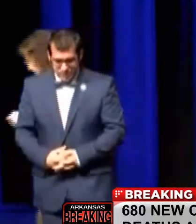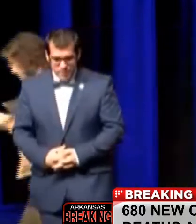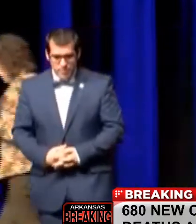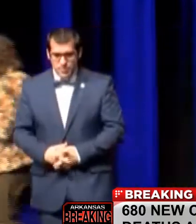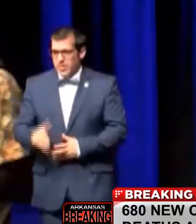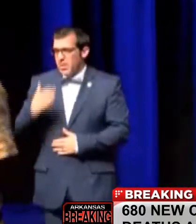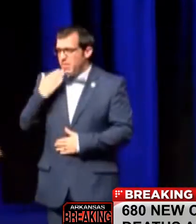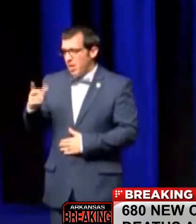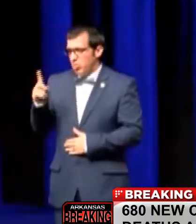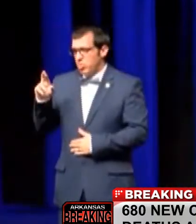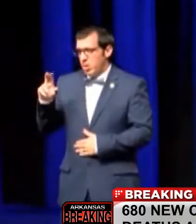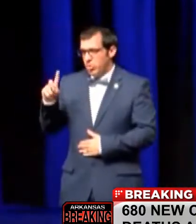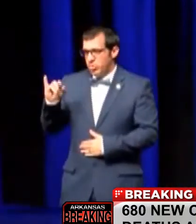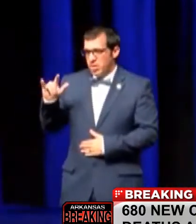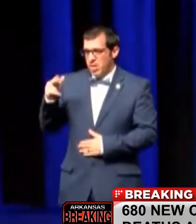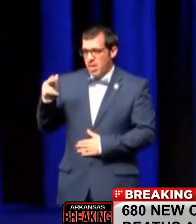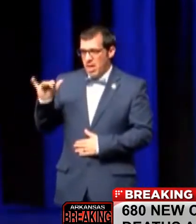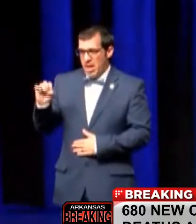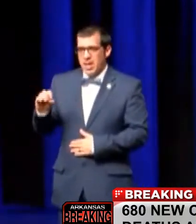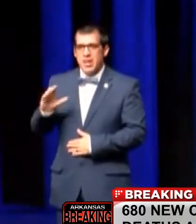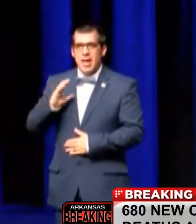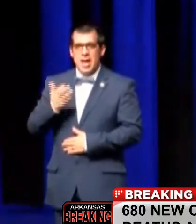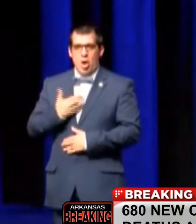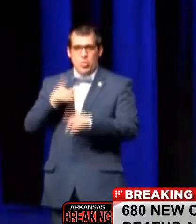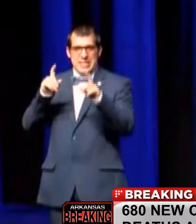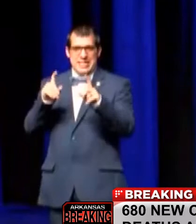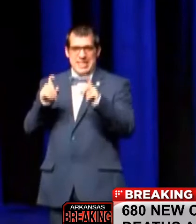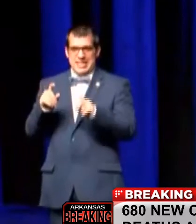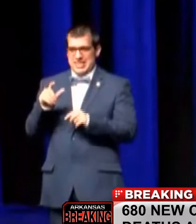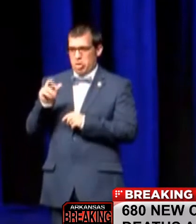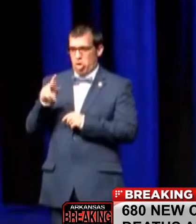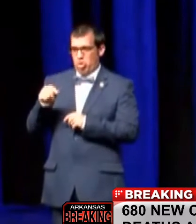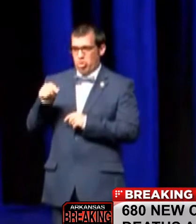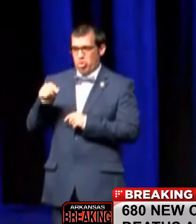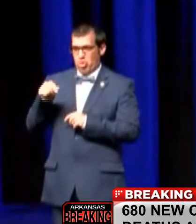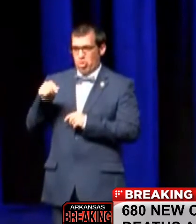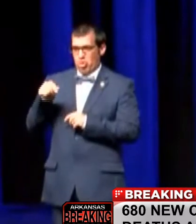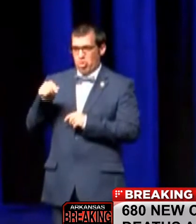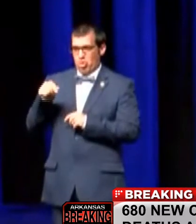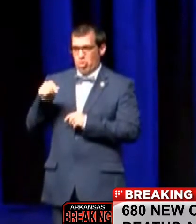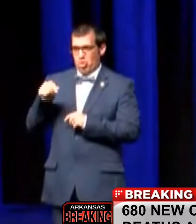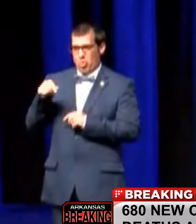Thank you, Dr. Delahaye. Our testing in Arkansas for this month